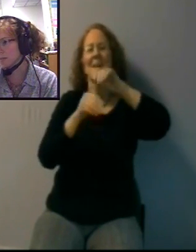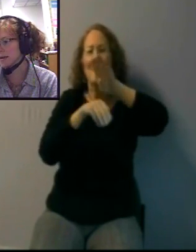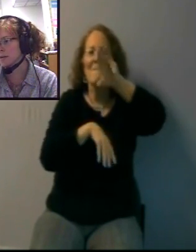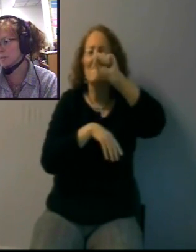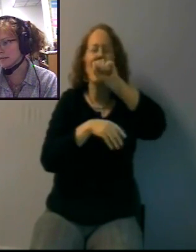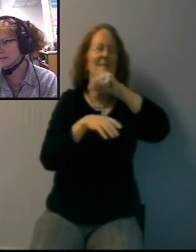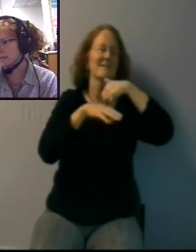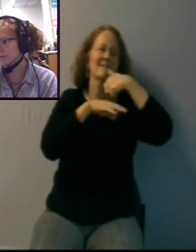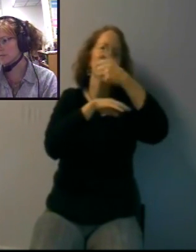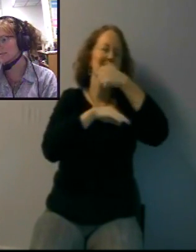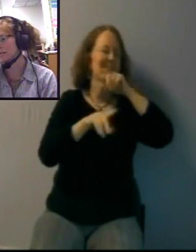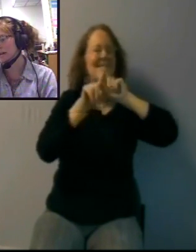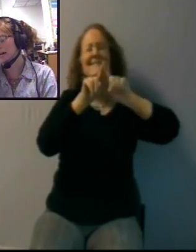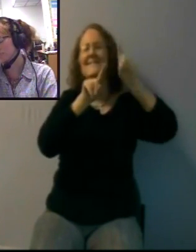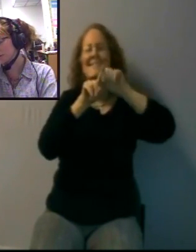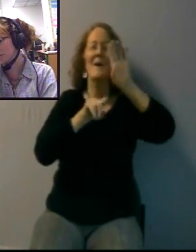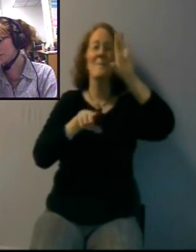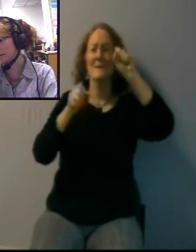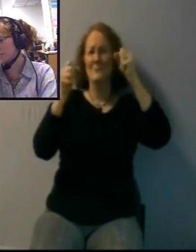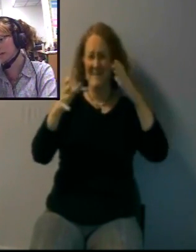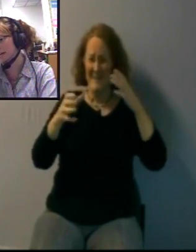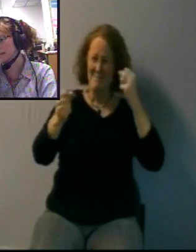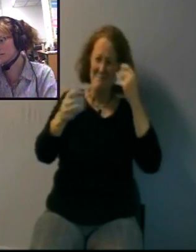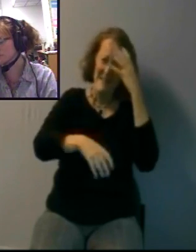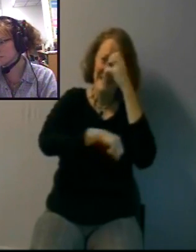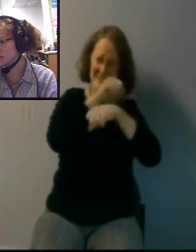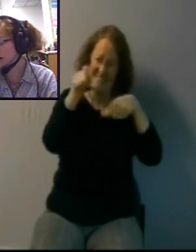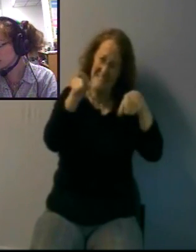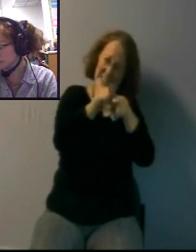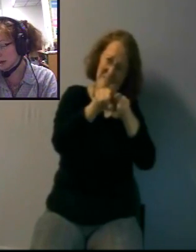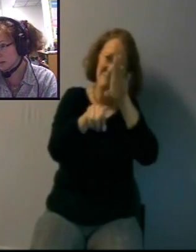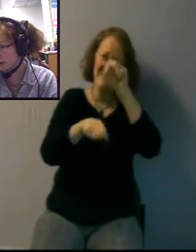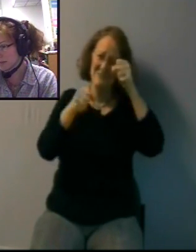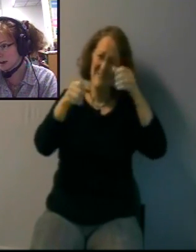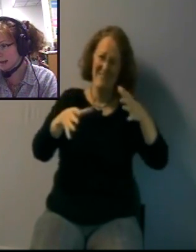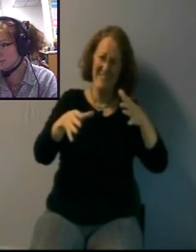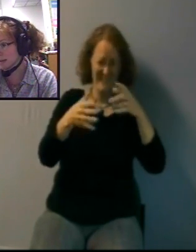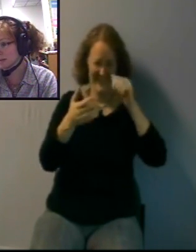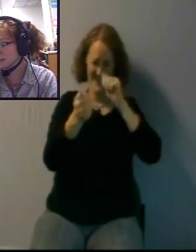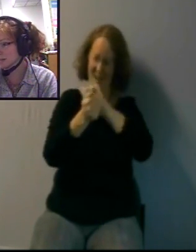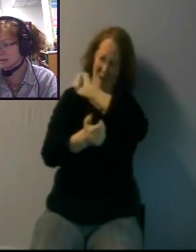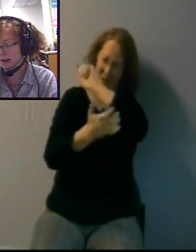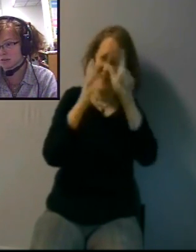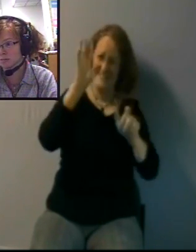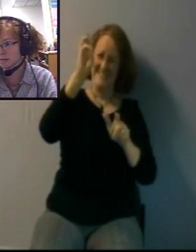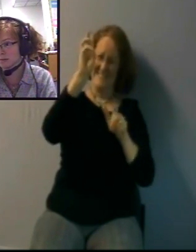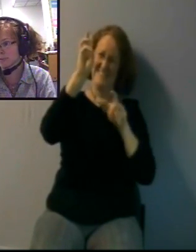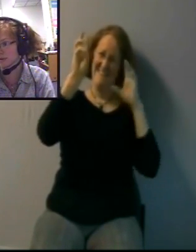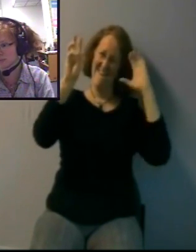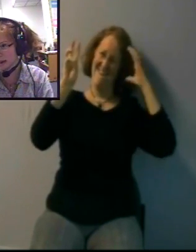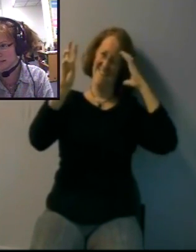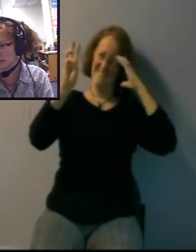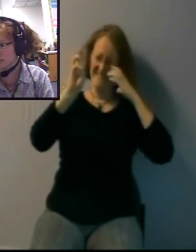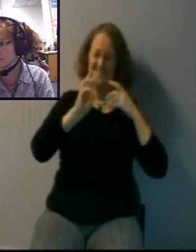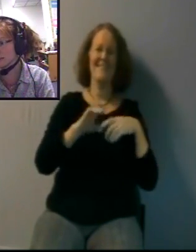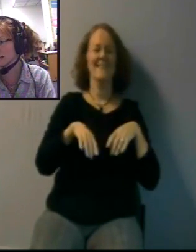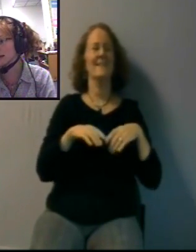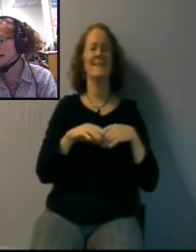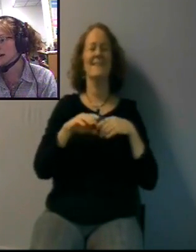we went to the same school, and we were all together all the time. And let me just tell you, we were a bunch of rascals.